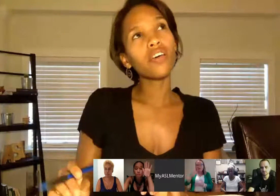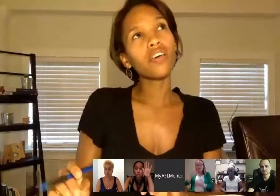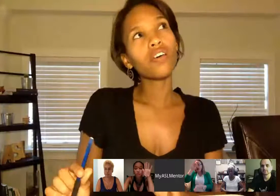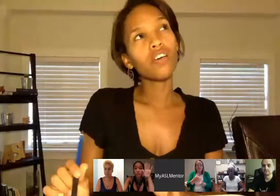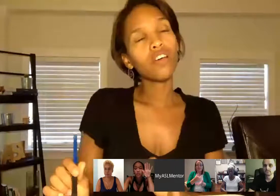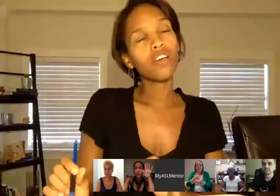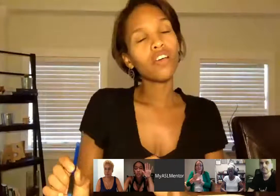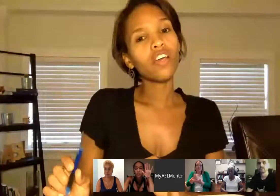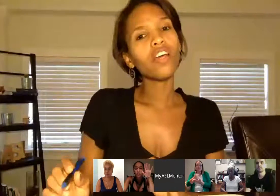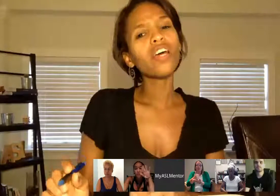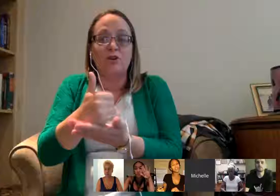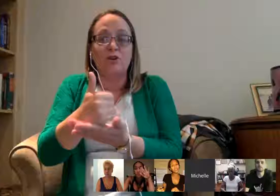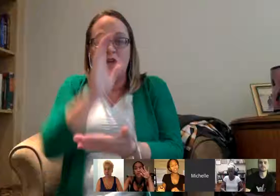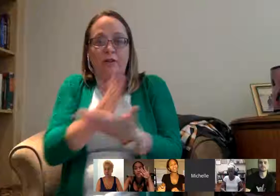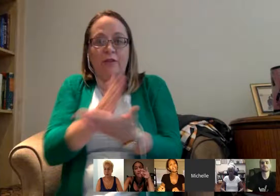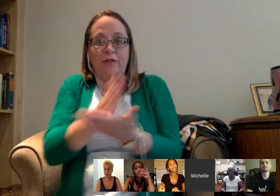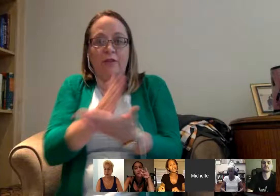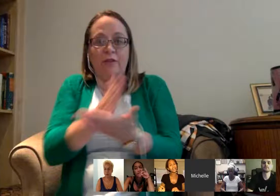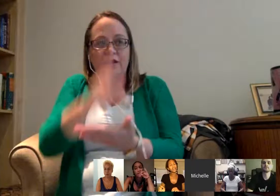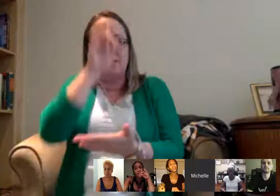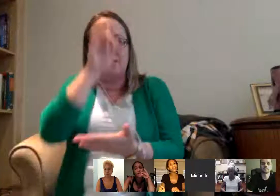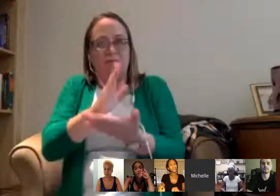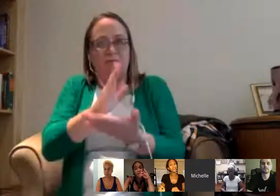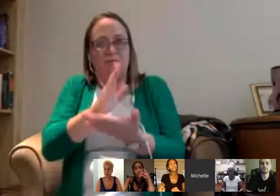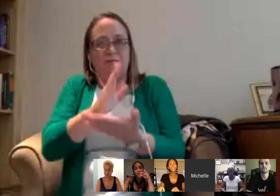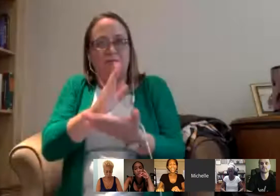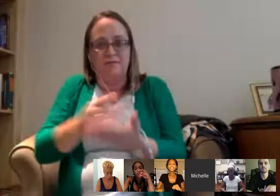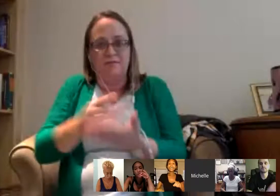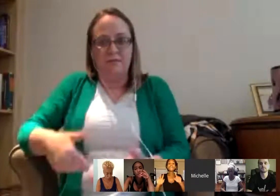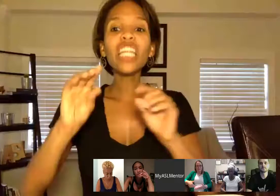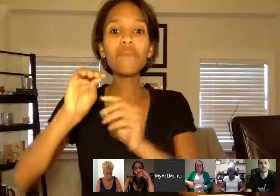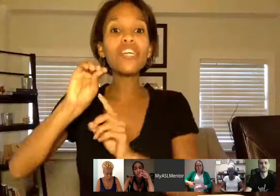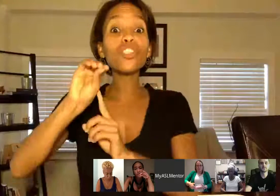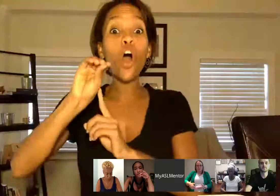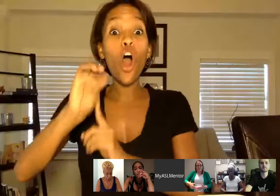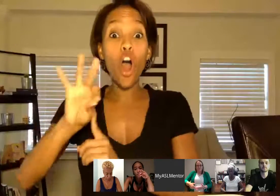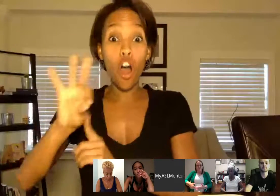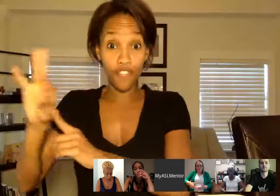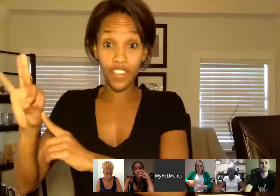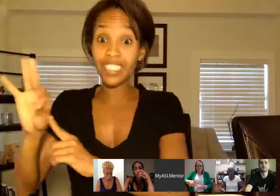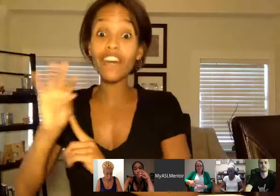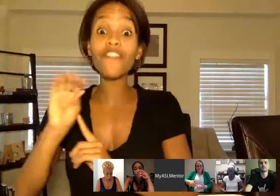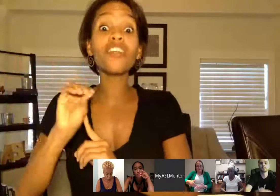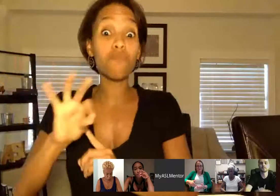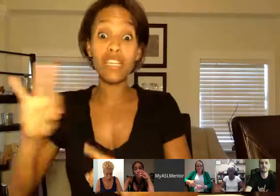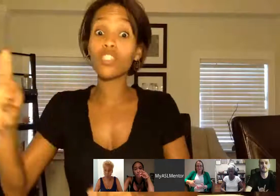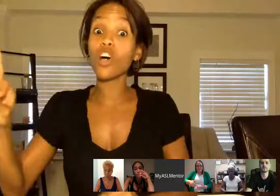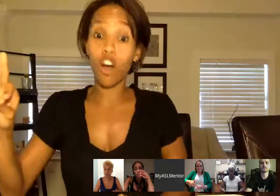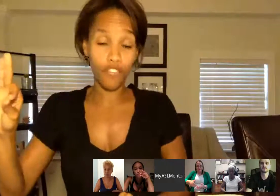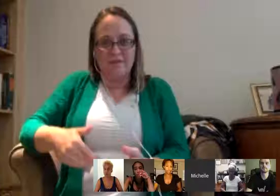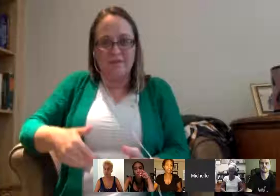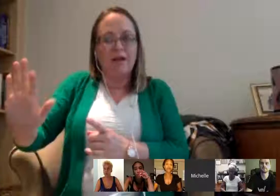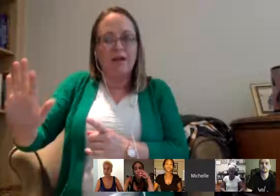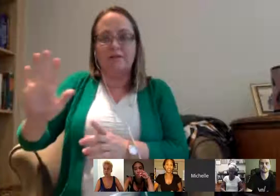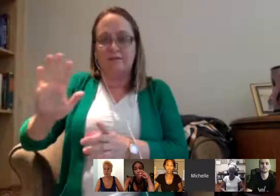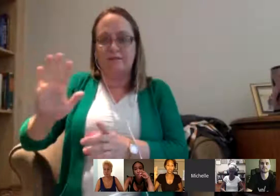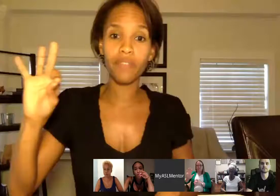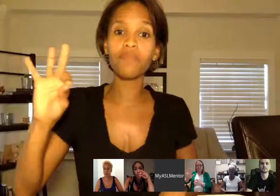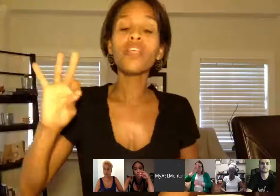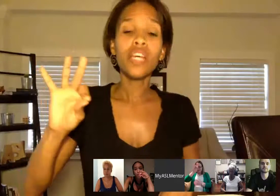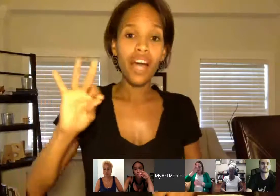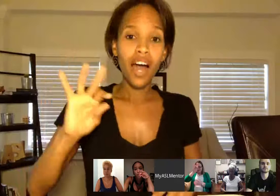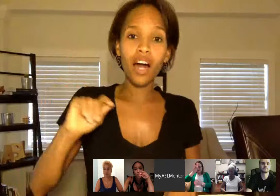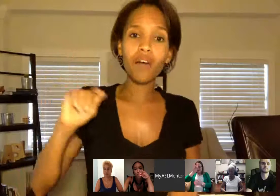Okay. I'm not saying that it couldn't be the other, but it just... It definitely means off. It definitely means off.